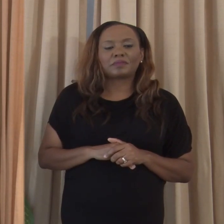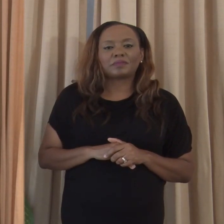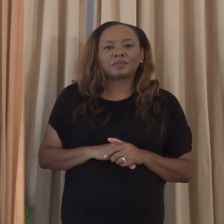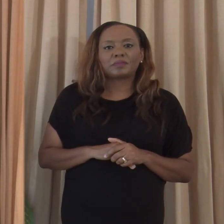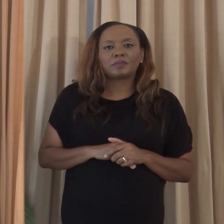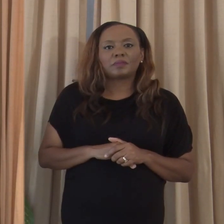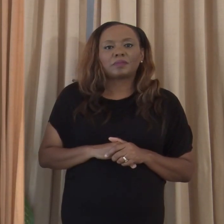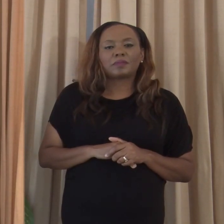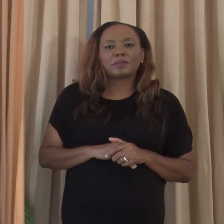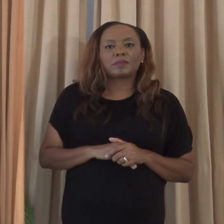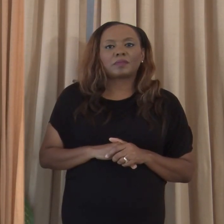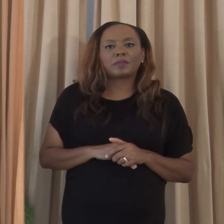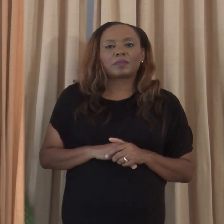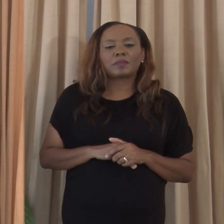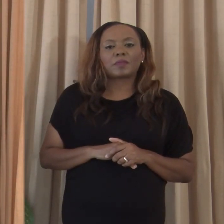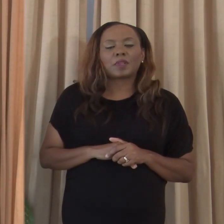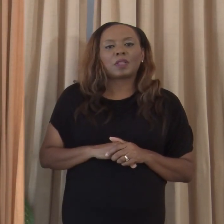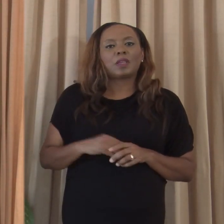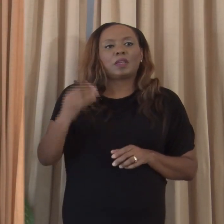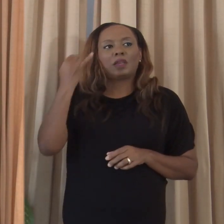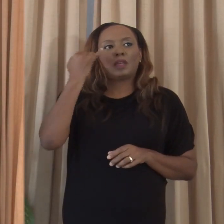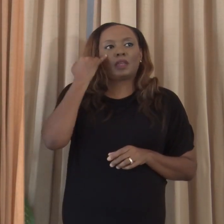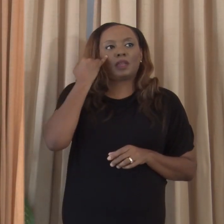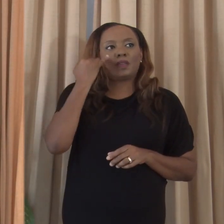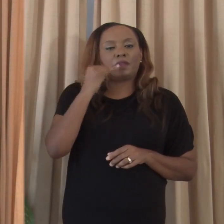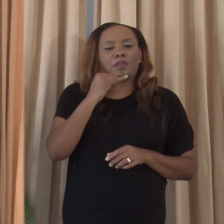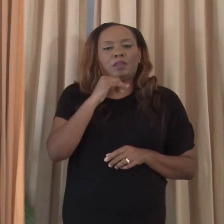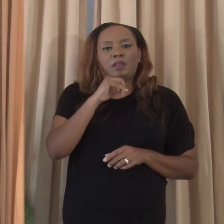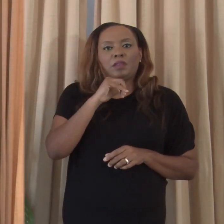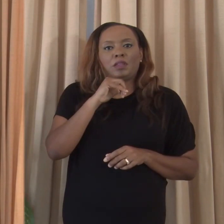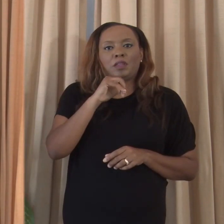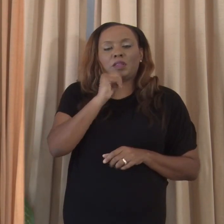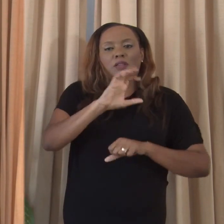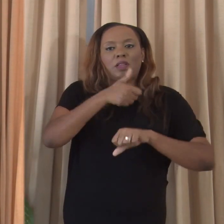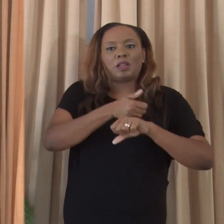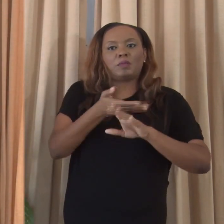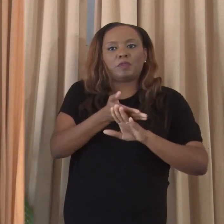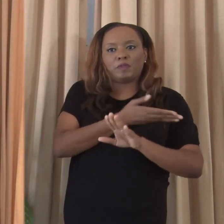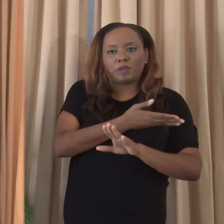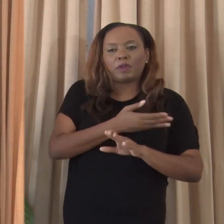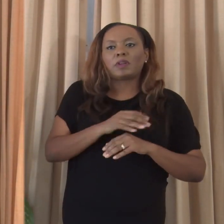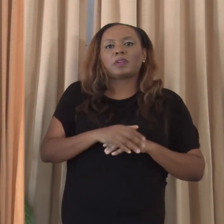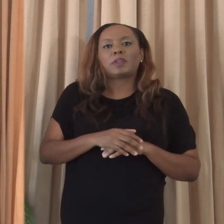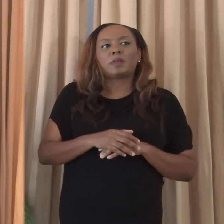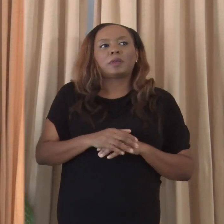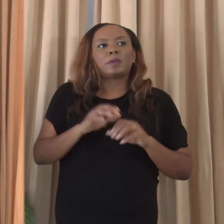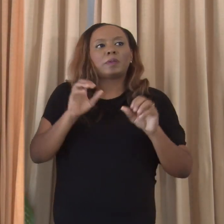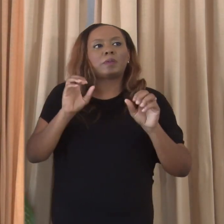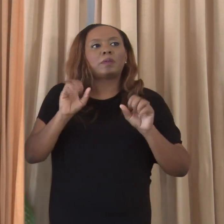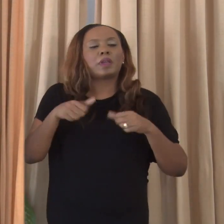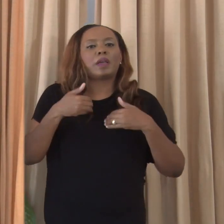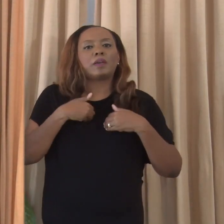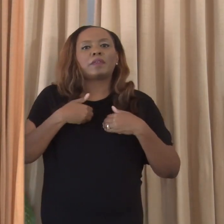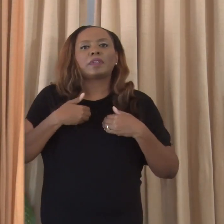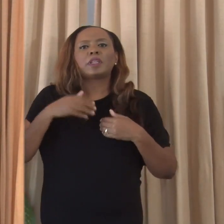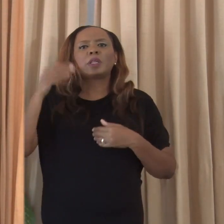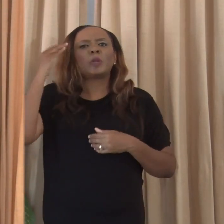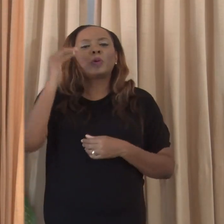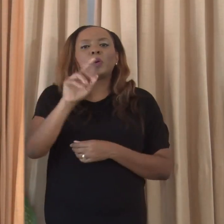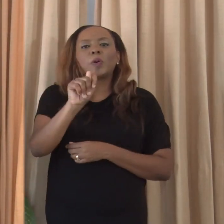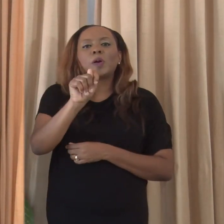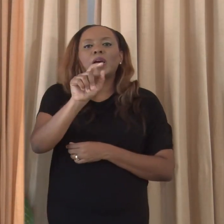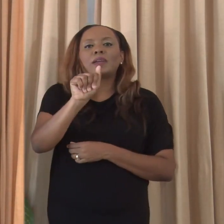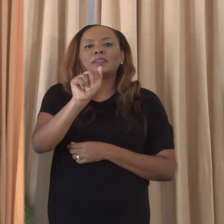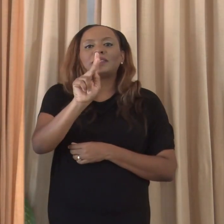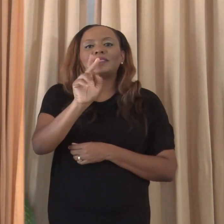we can, where we do not yet do it, develop takeout,